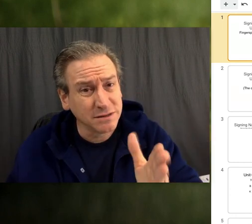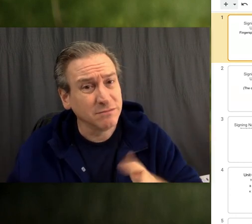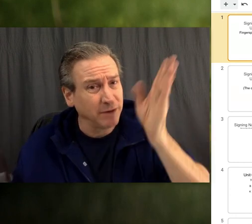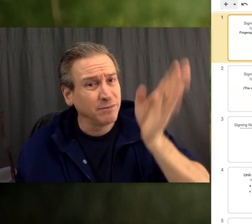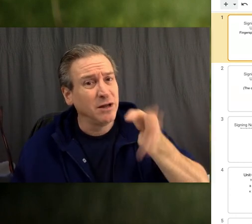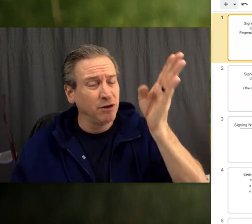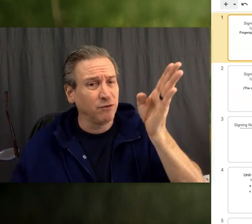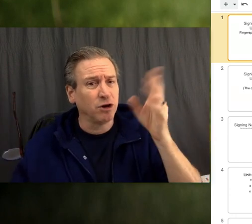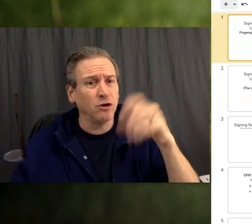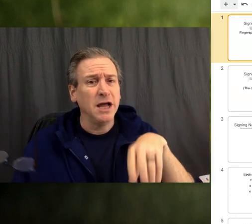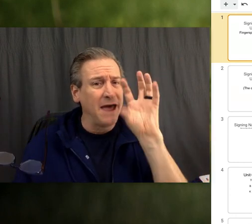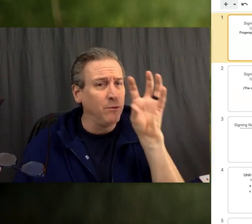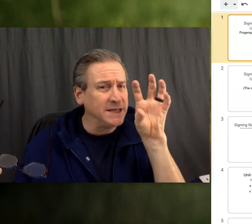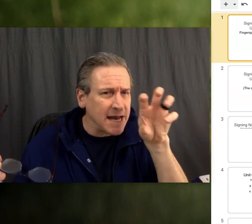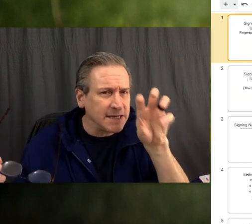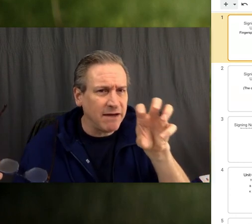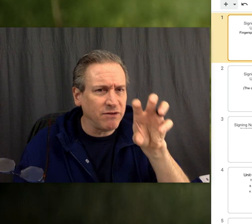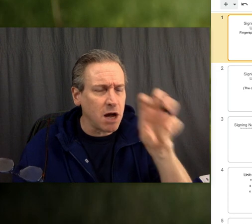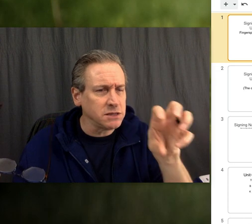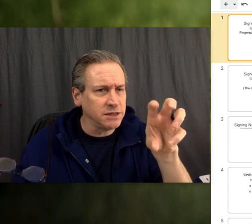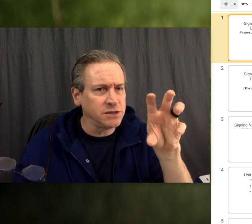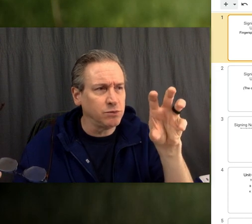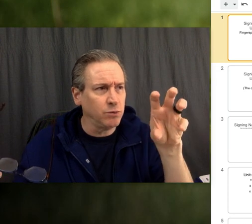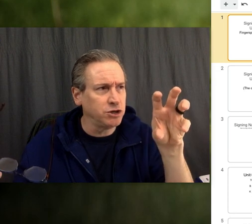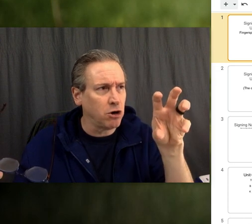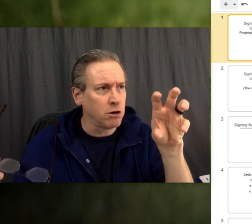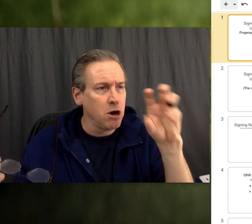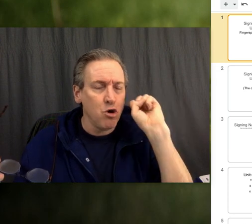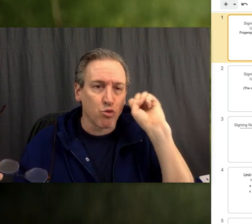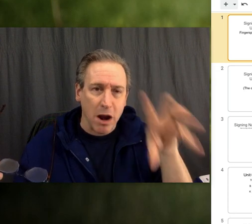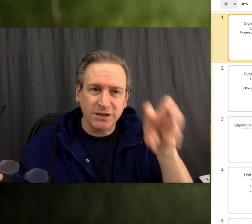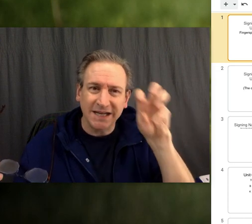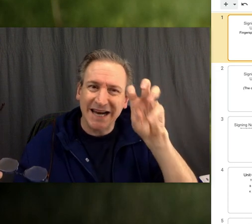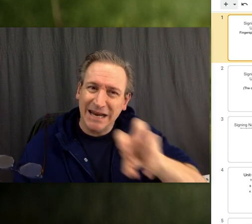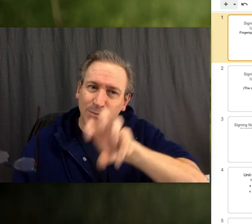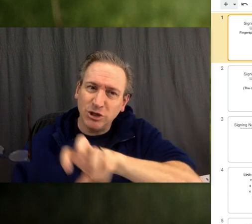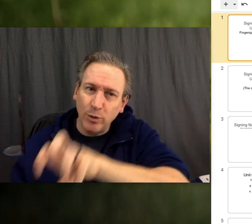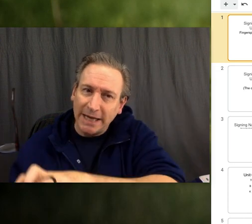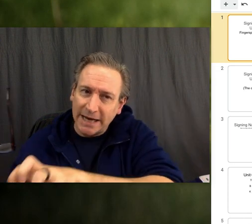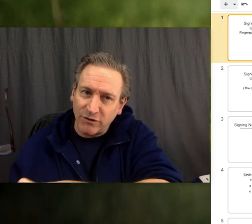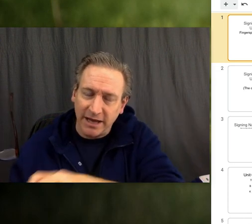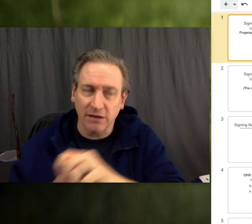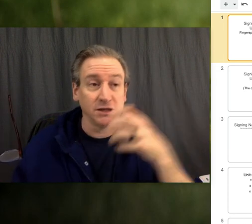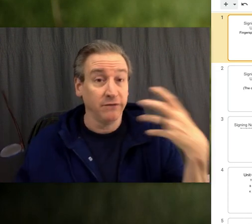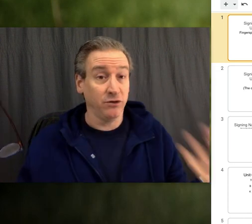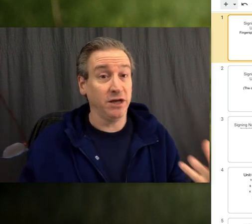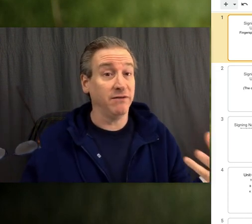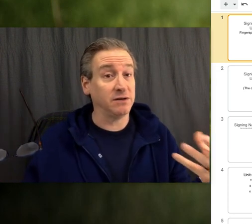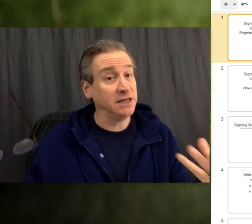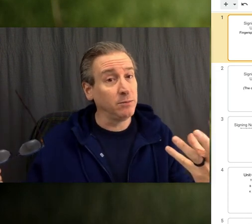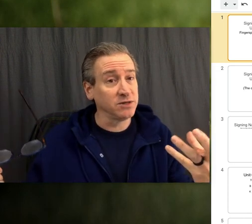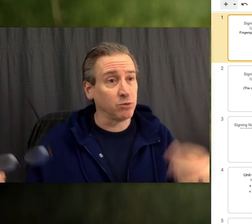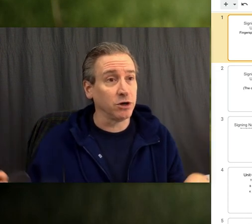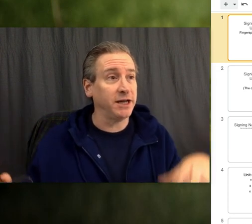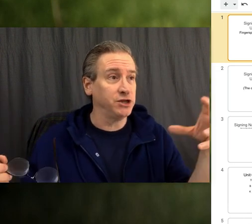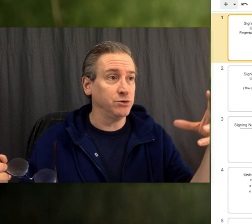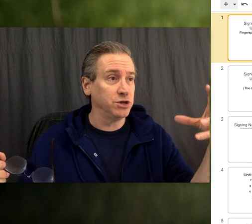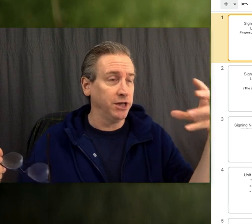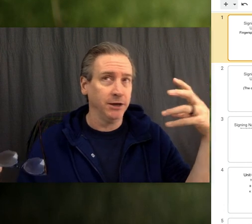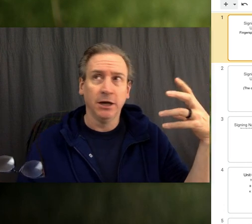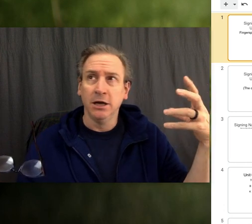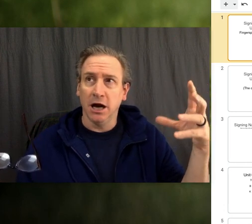letters, right? They're vertical. And then we tend to have the consonants, which are rounded and in between everything else. If you think of how syllables work,